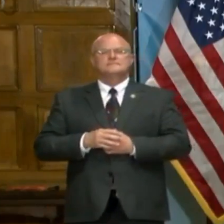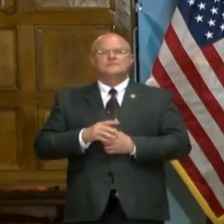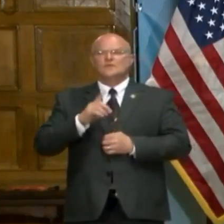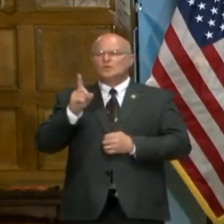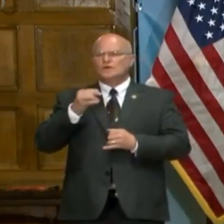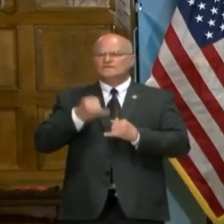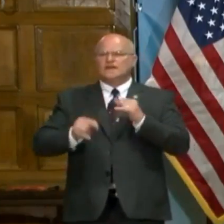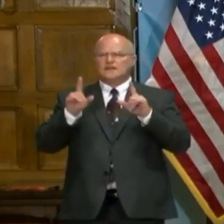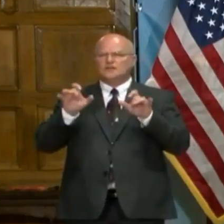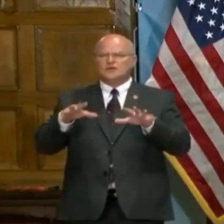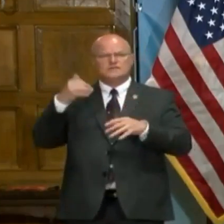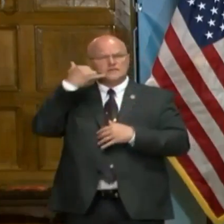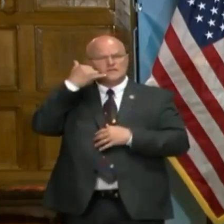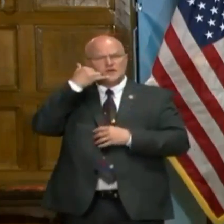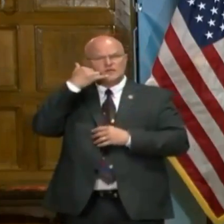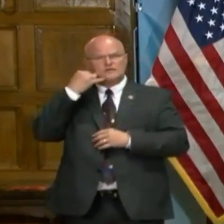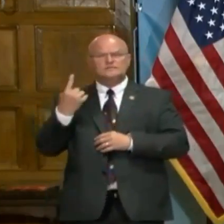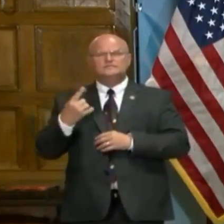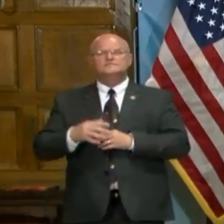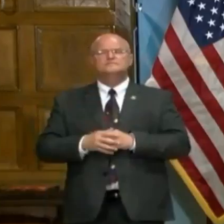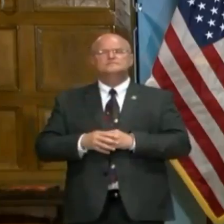There's one final question remotely.